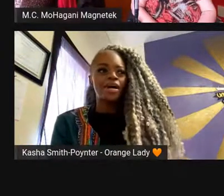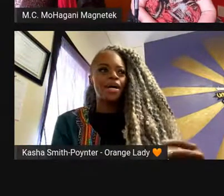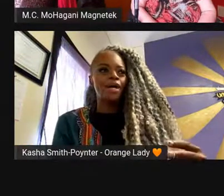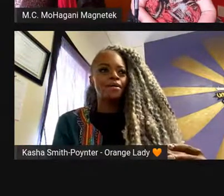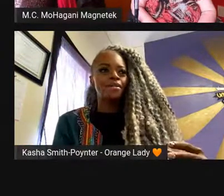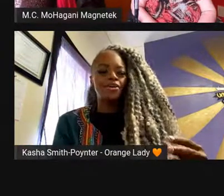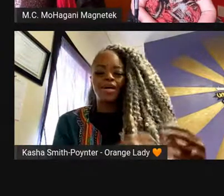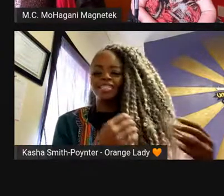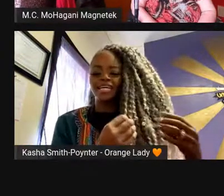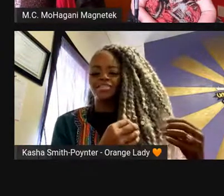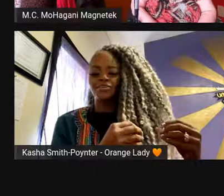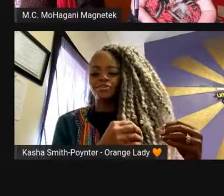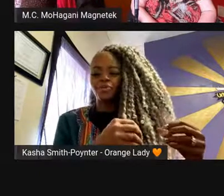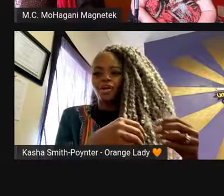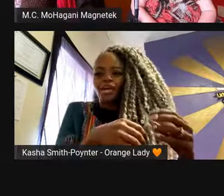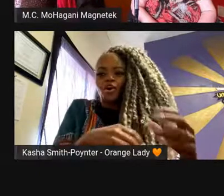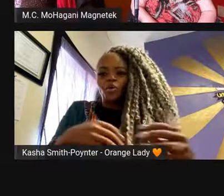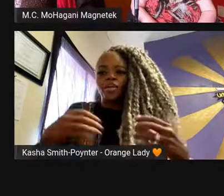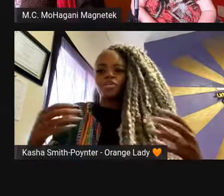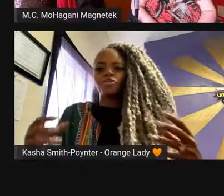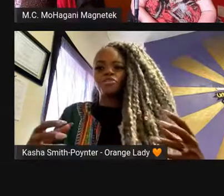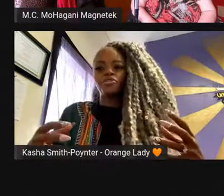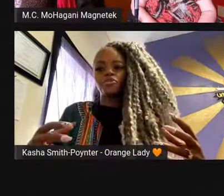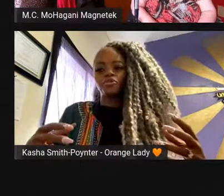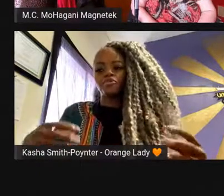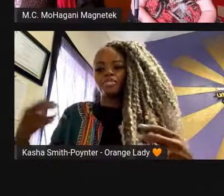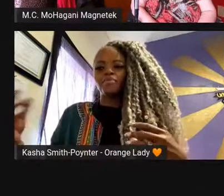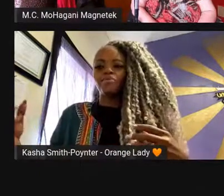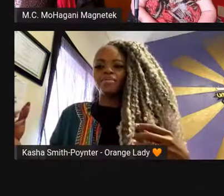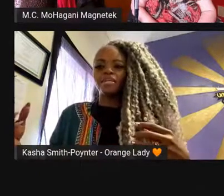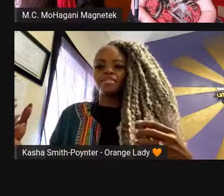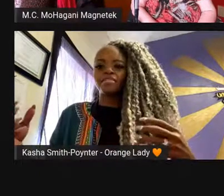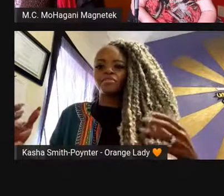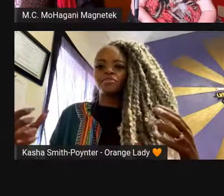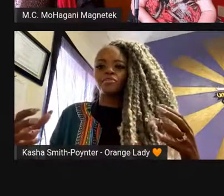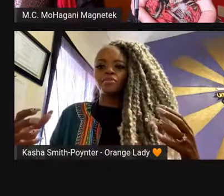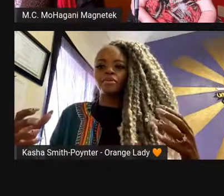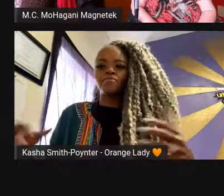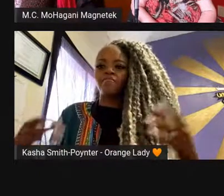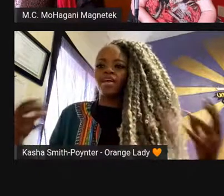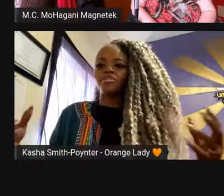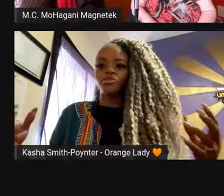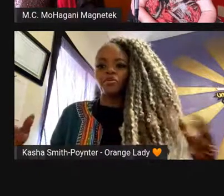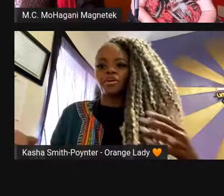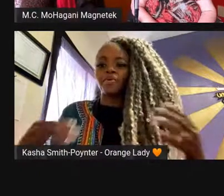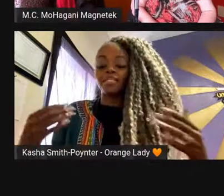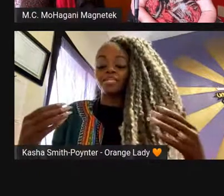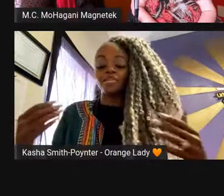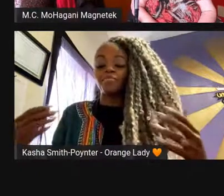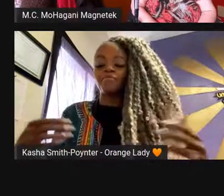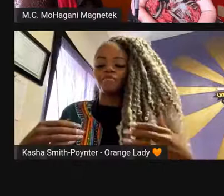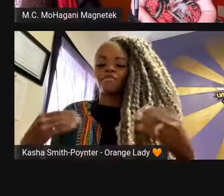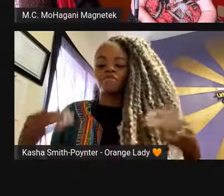to, as dancers, we're kind of already used to using music to convey a story and essentially be